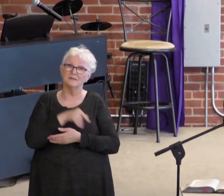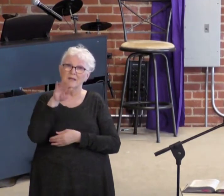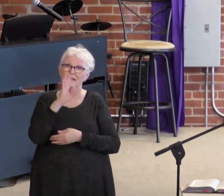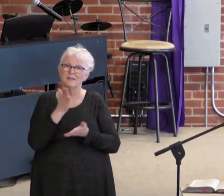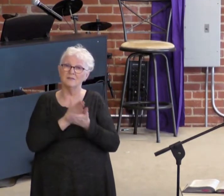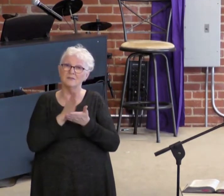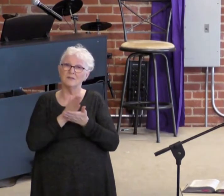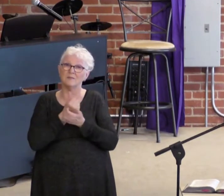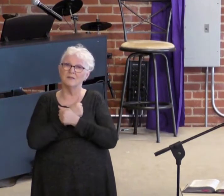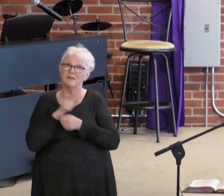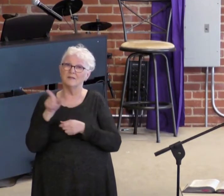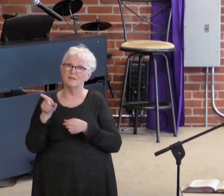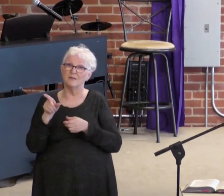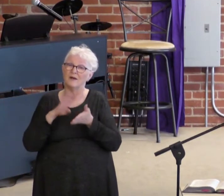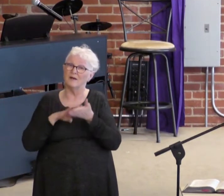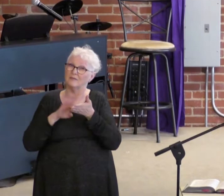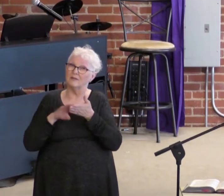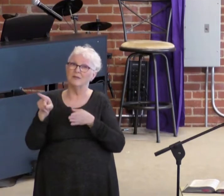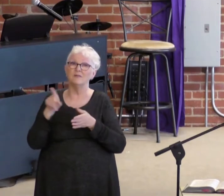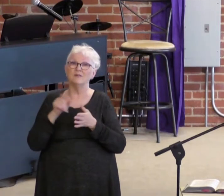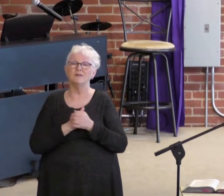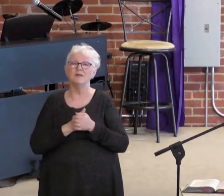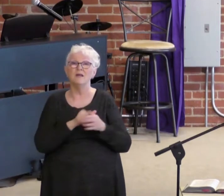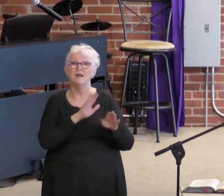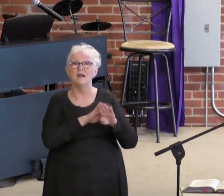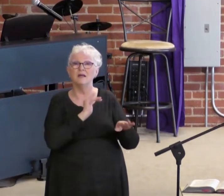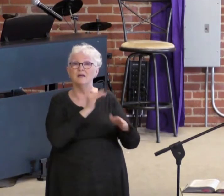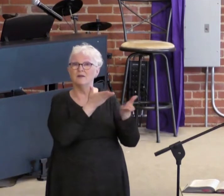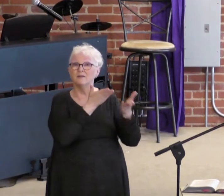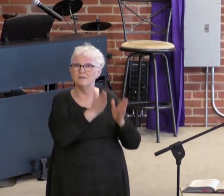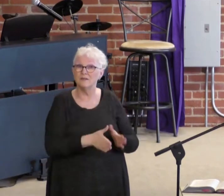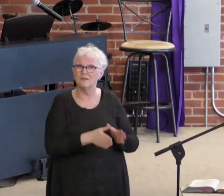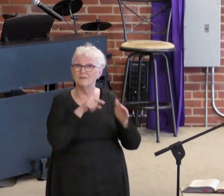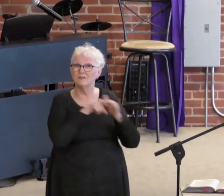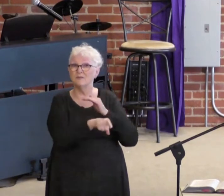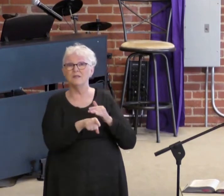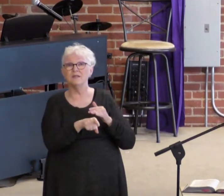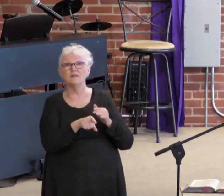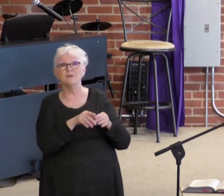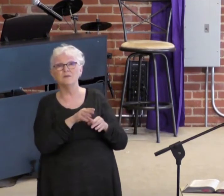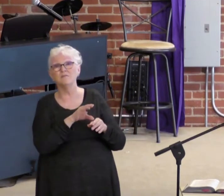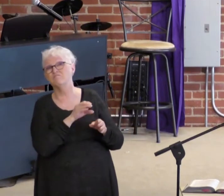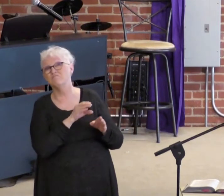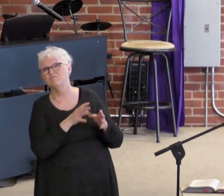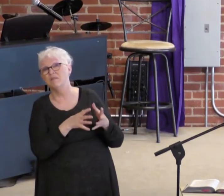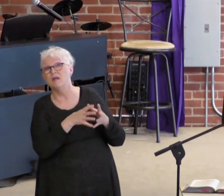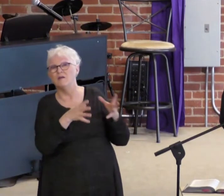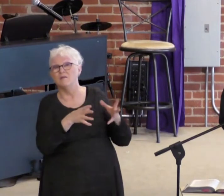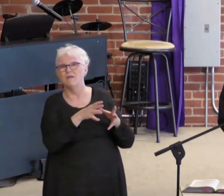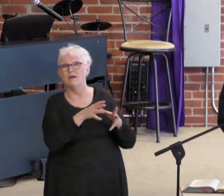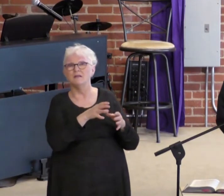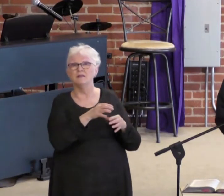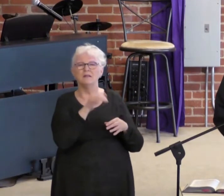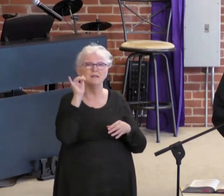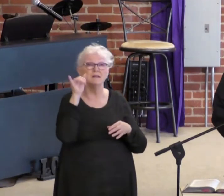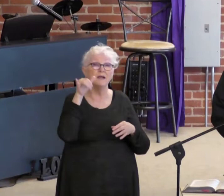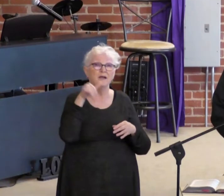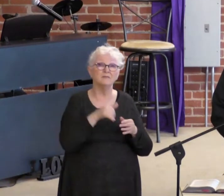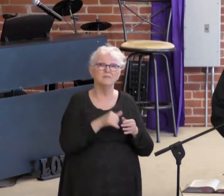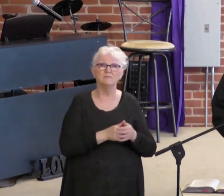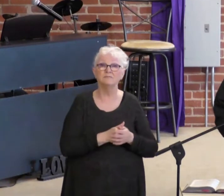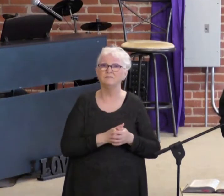I forgive you. And he called the servants to kill the fatted calf and to throw a party. For this is my son who was